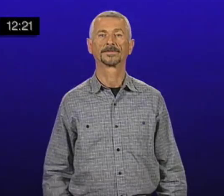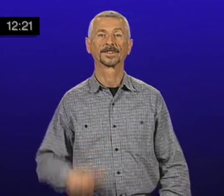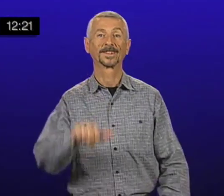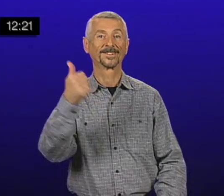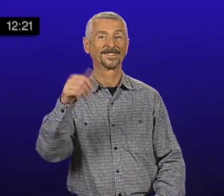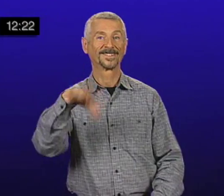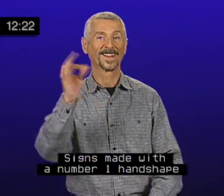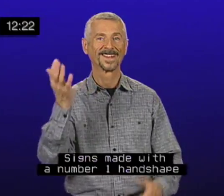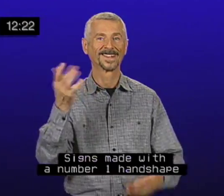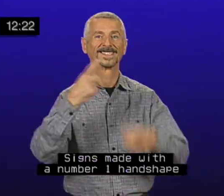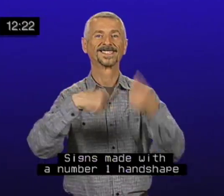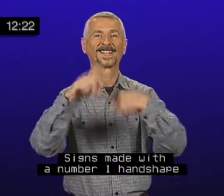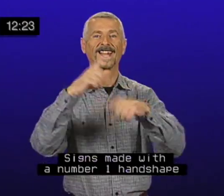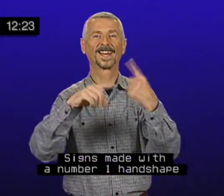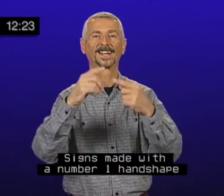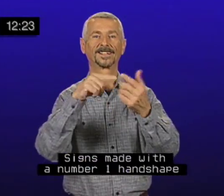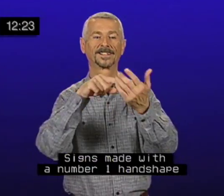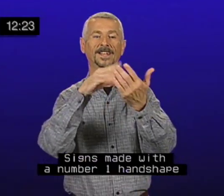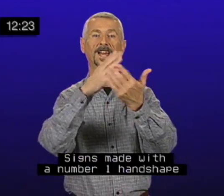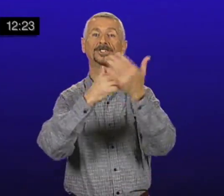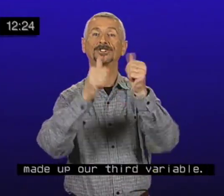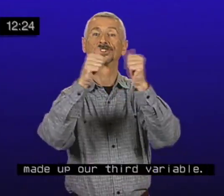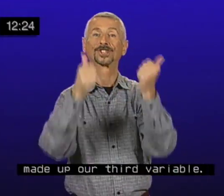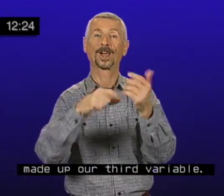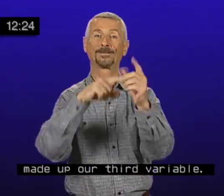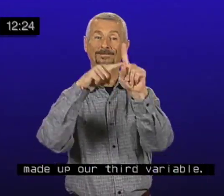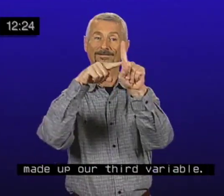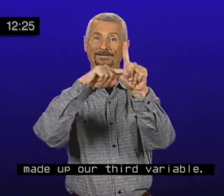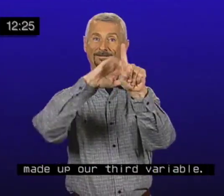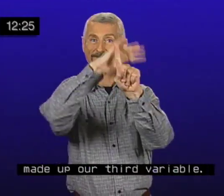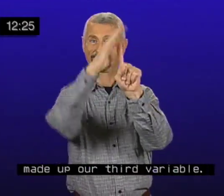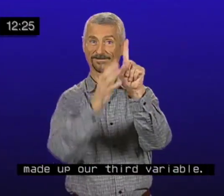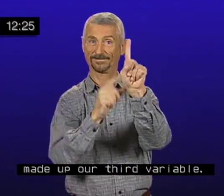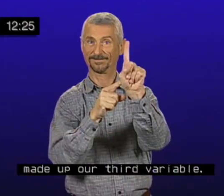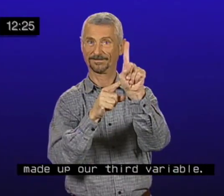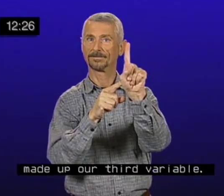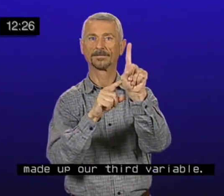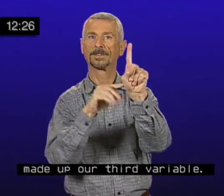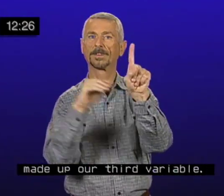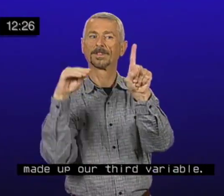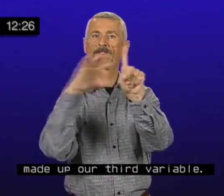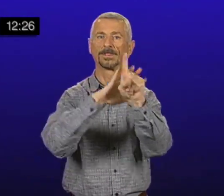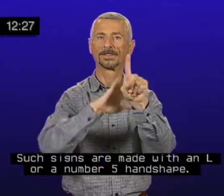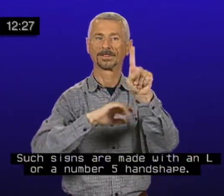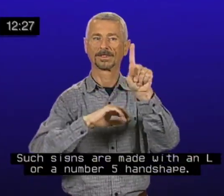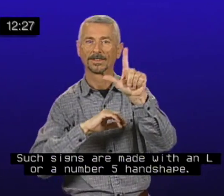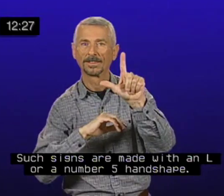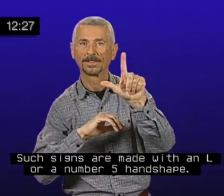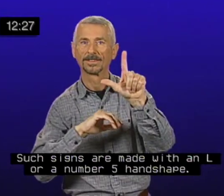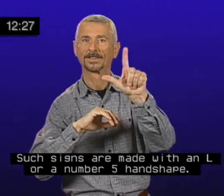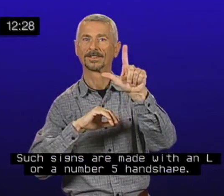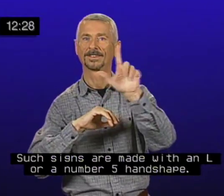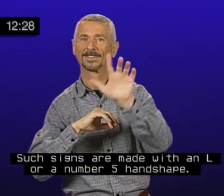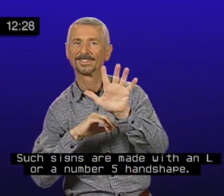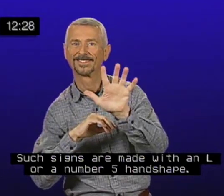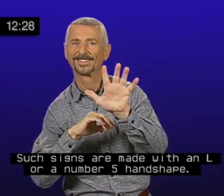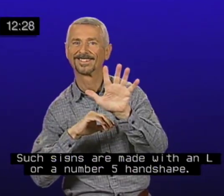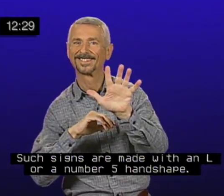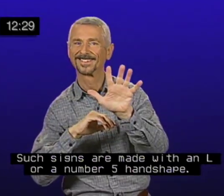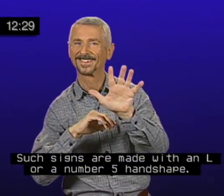Signs made with a number one hand shape made up our third variable. Such signs are often made with an L or number five hand shape.